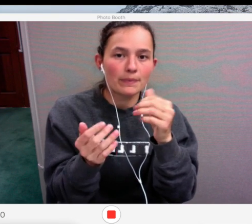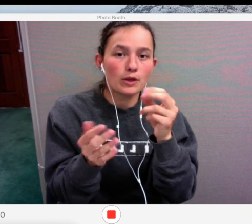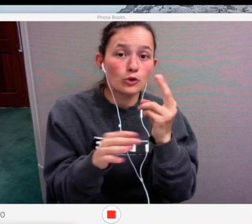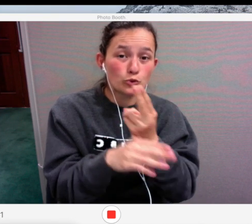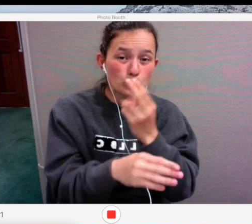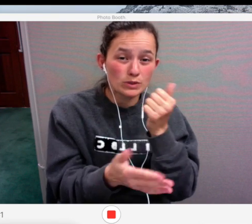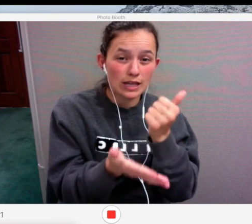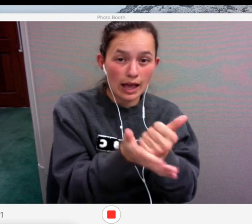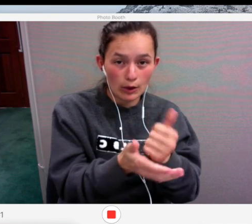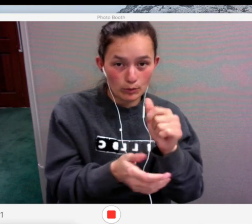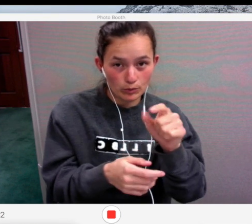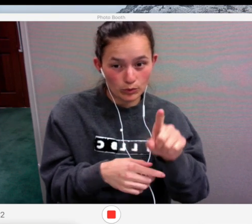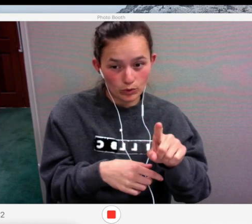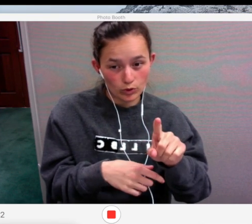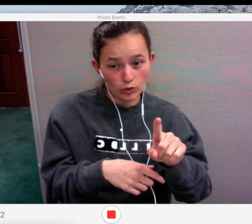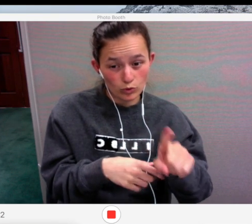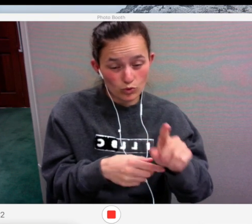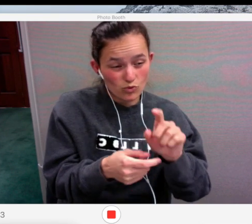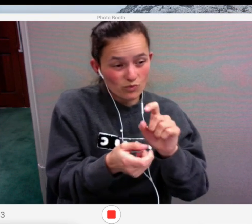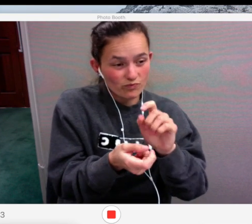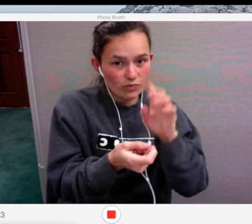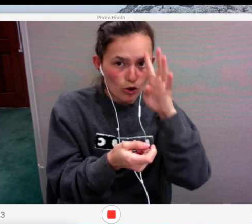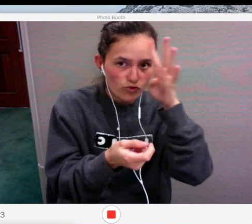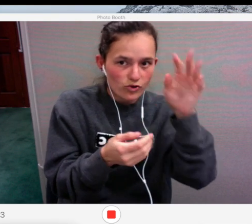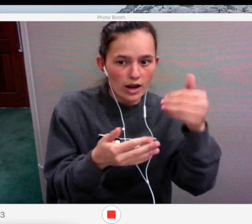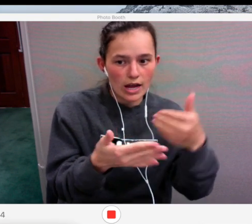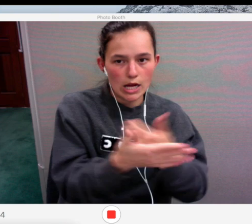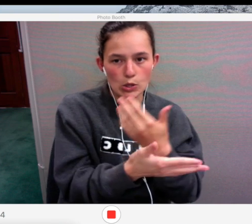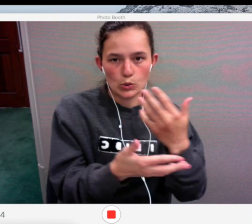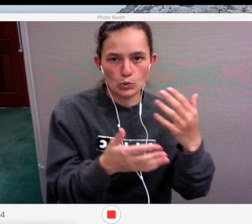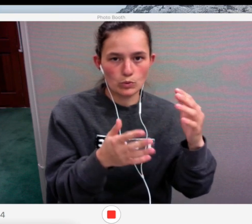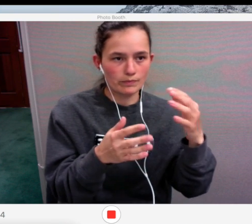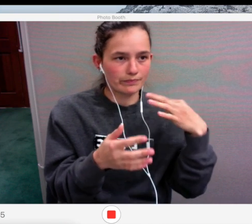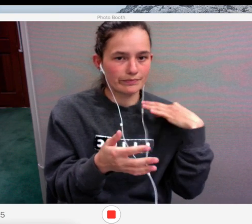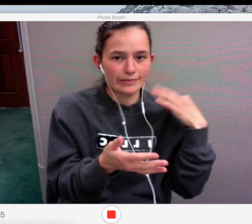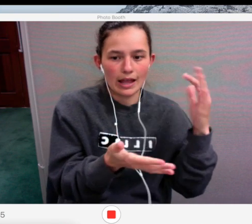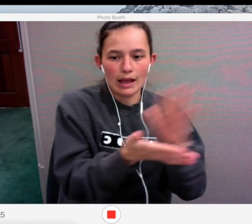upon as many of those skills that they list in that description.